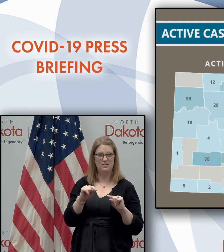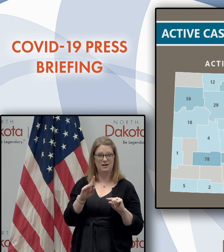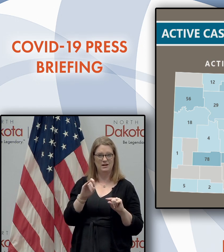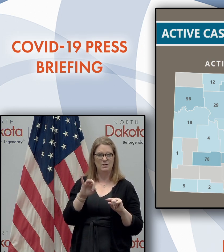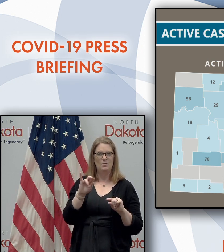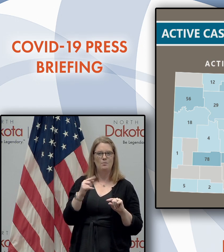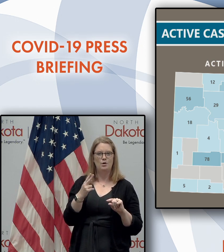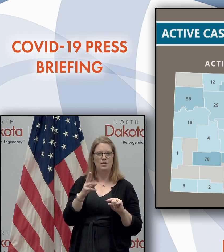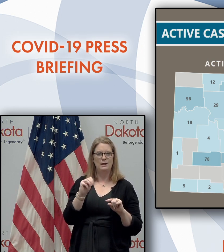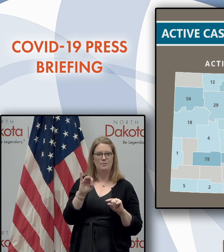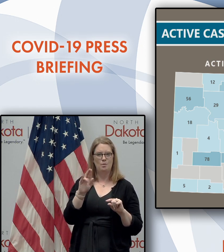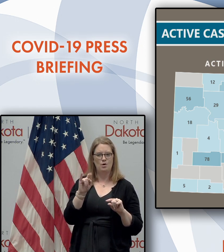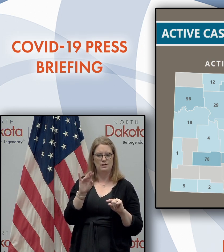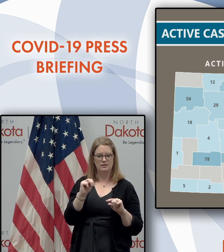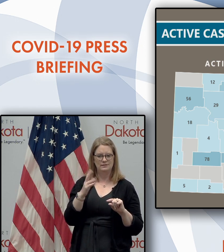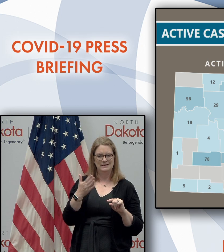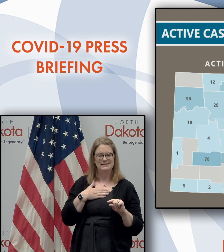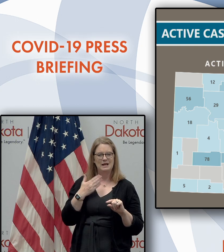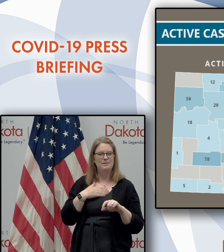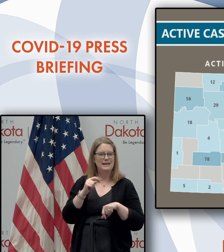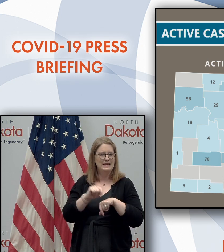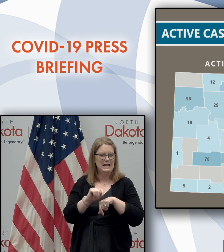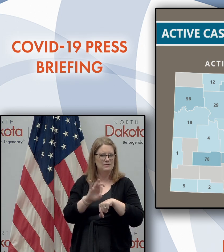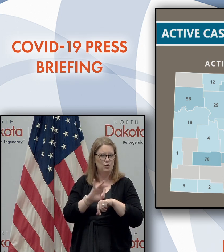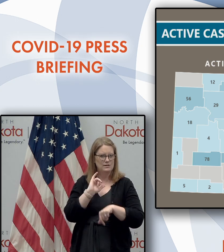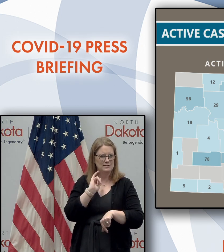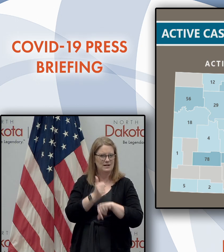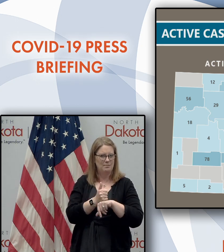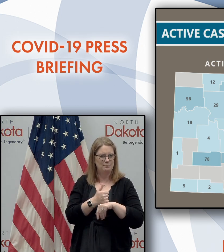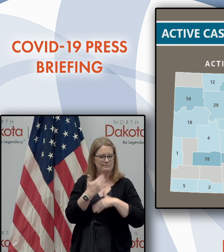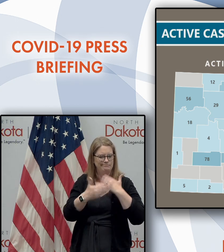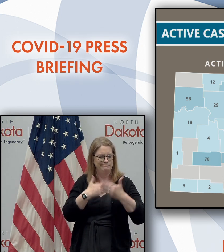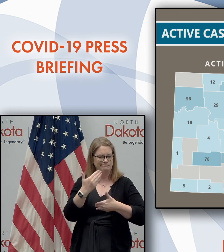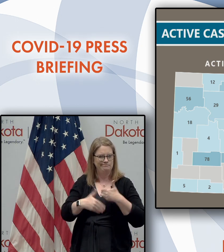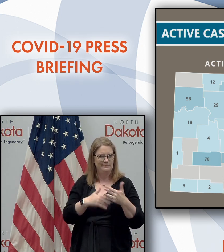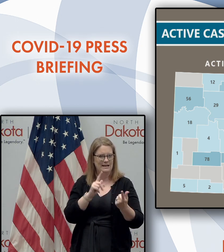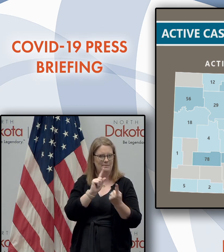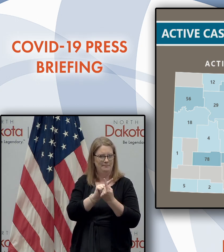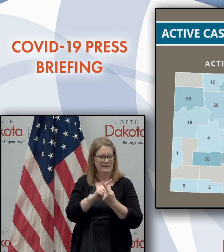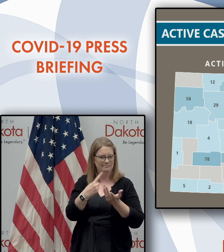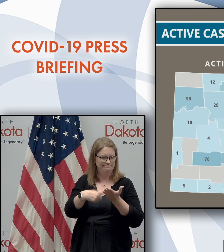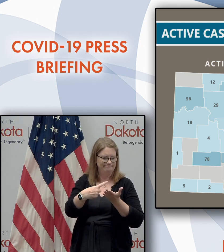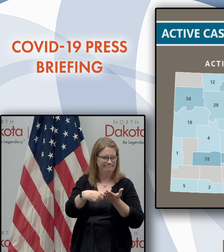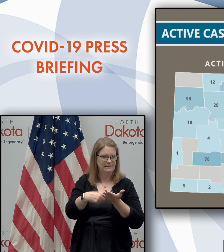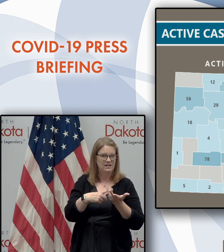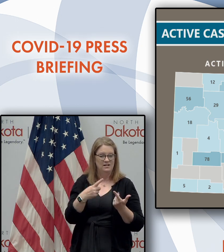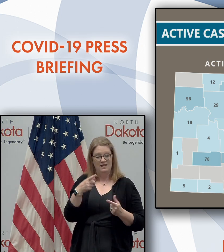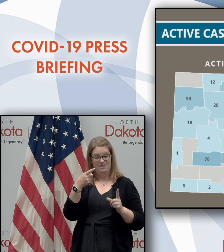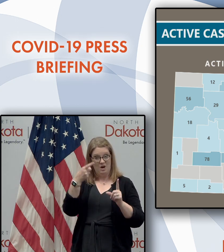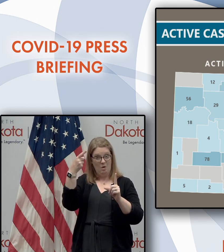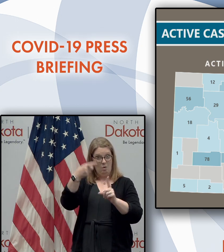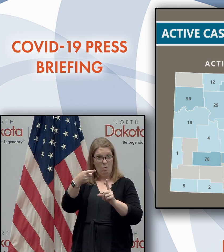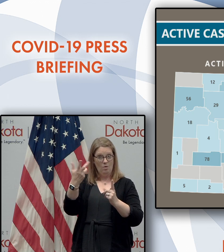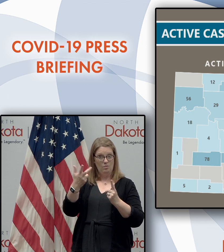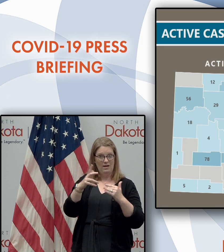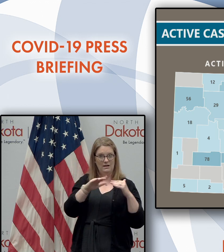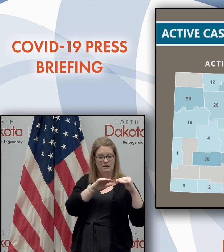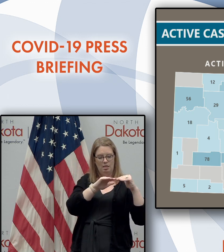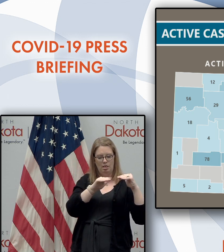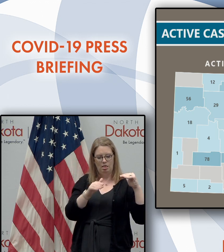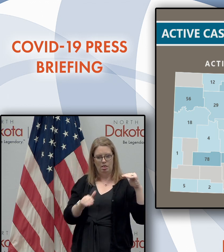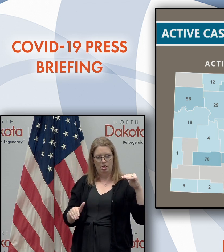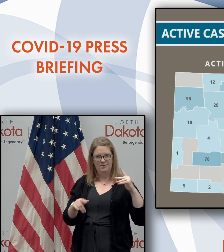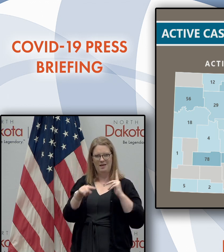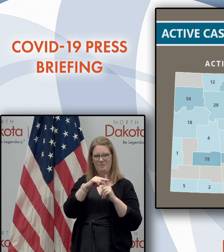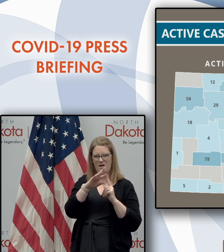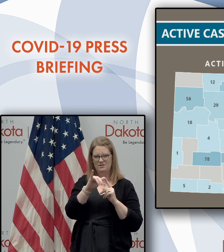glad the task force is up and running. The goal of that task force is to bring the positive rate in line with the state average